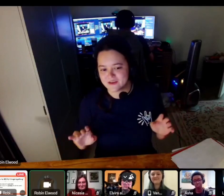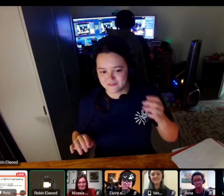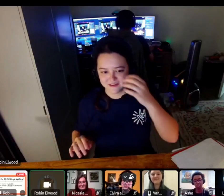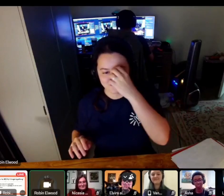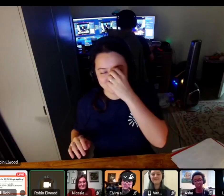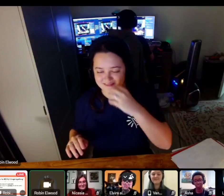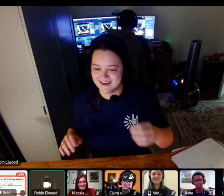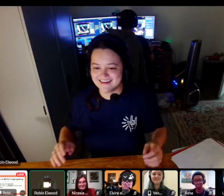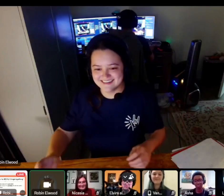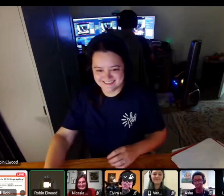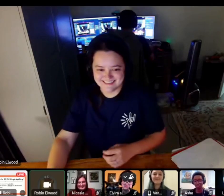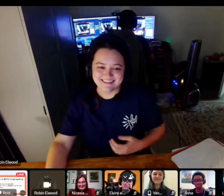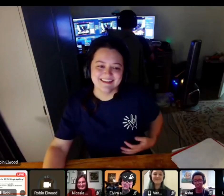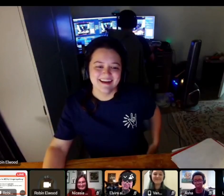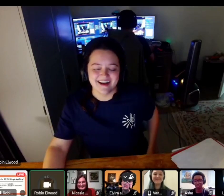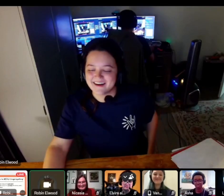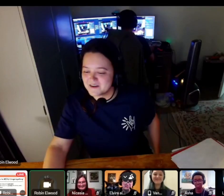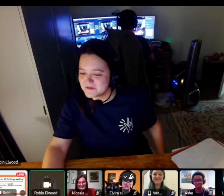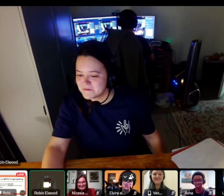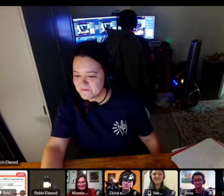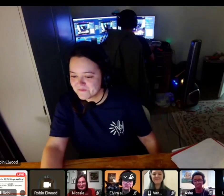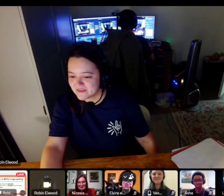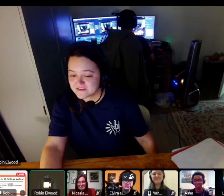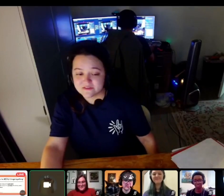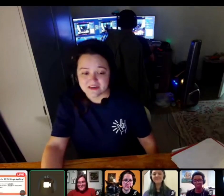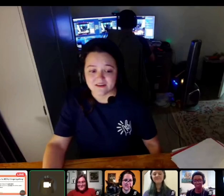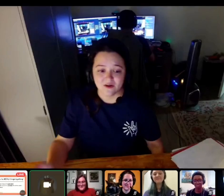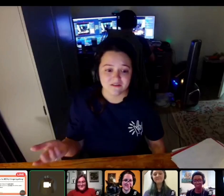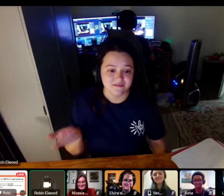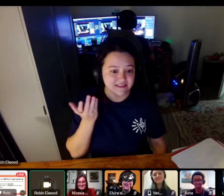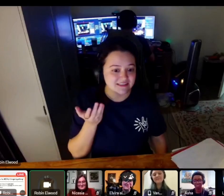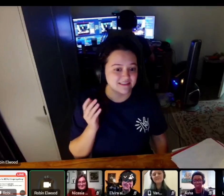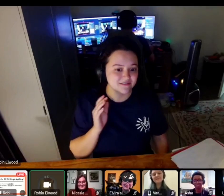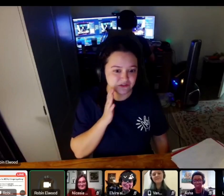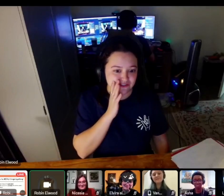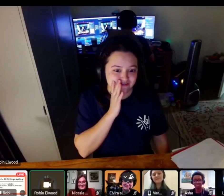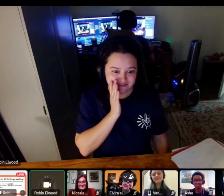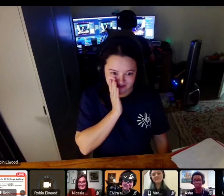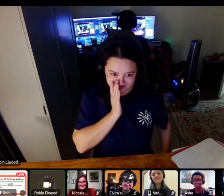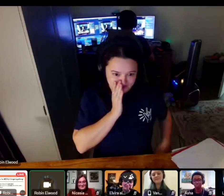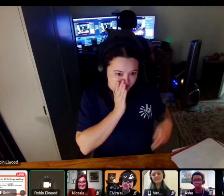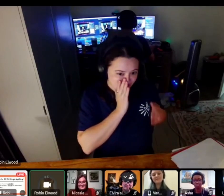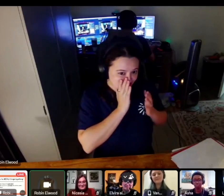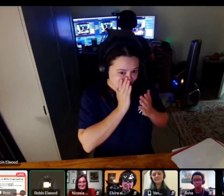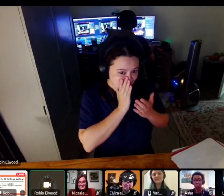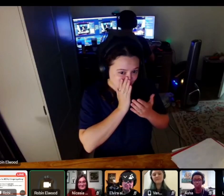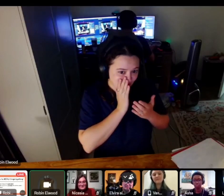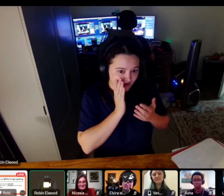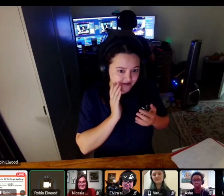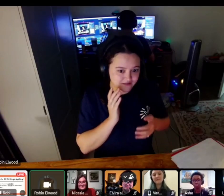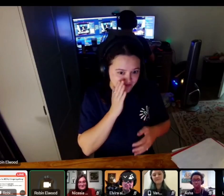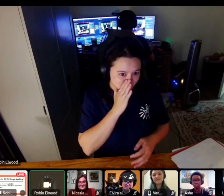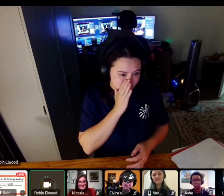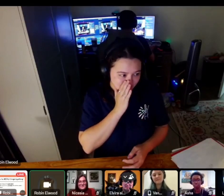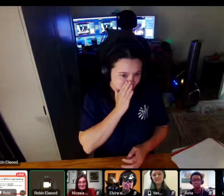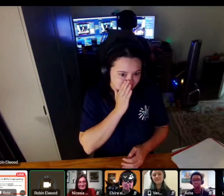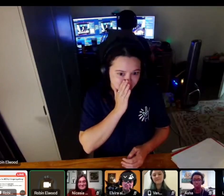if I am. So yeah, a lot of it is it's just guesswork. Don't tell